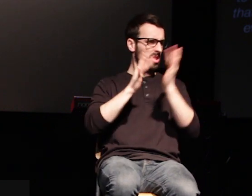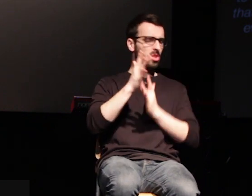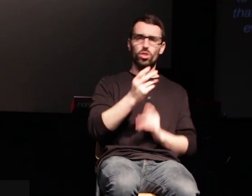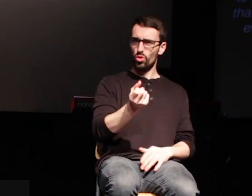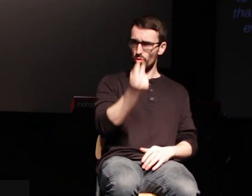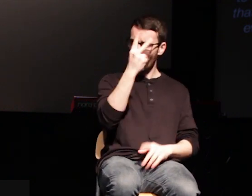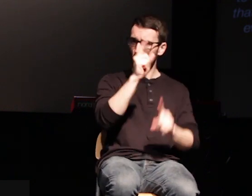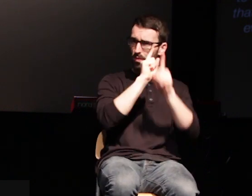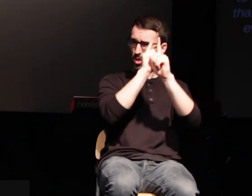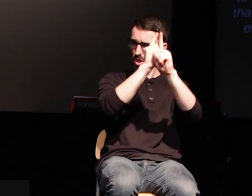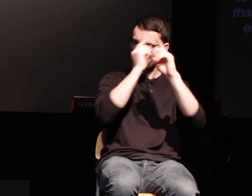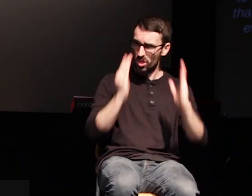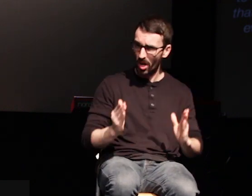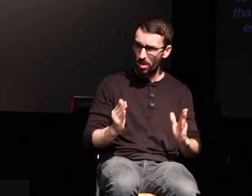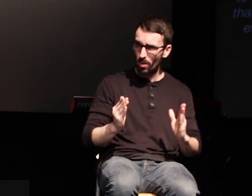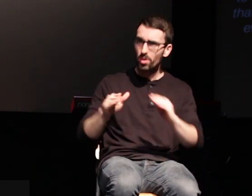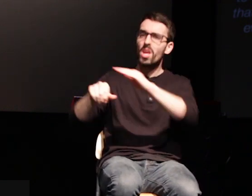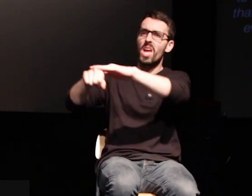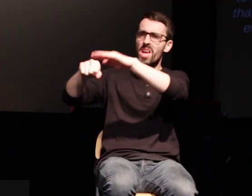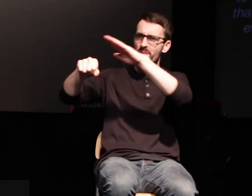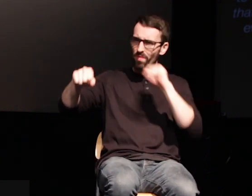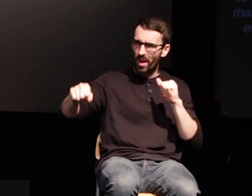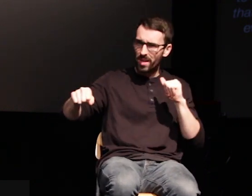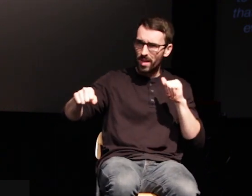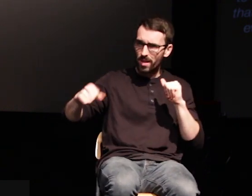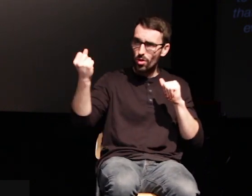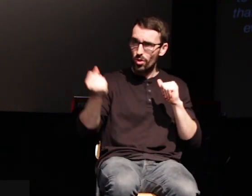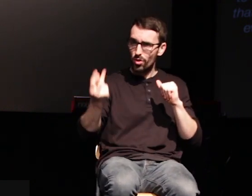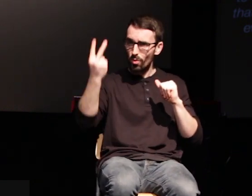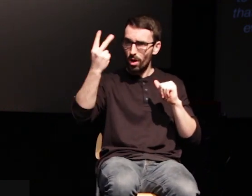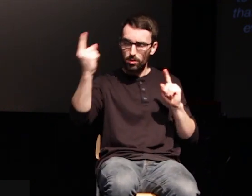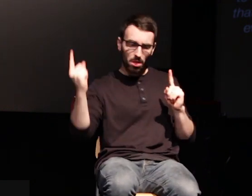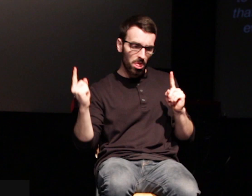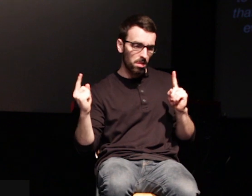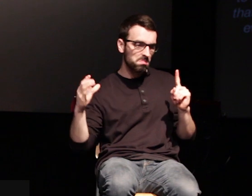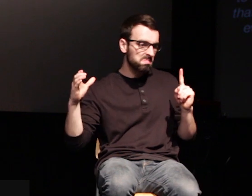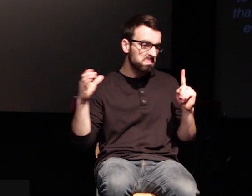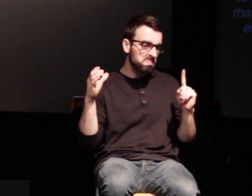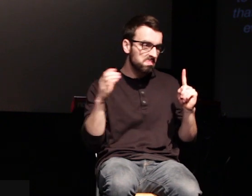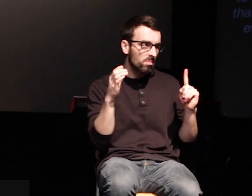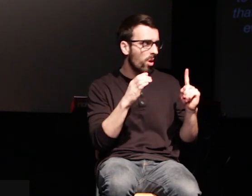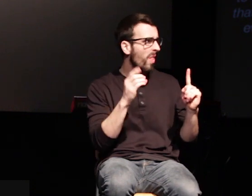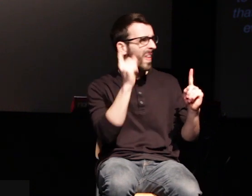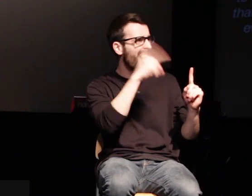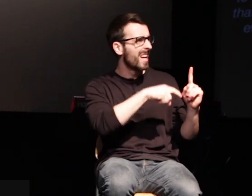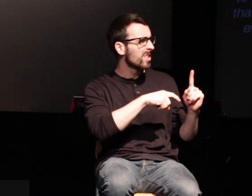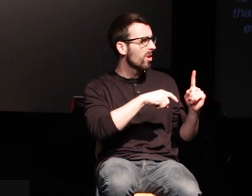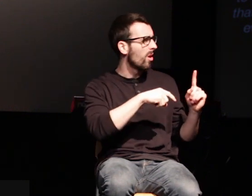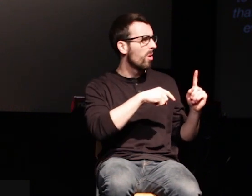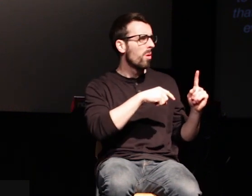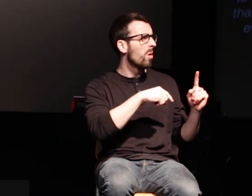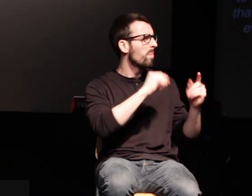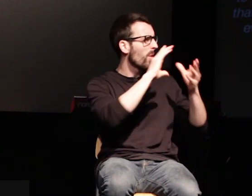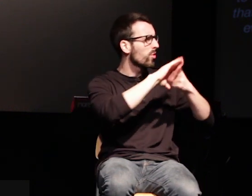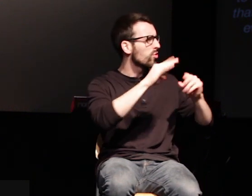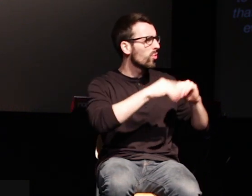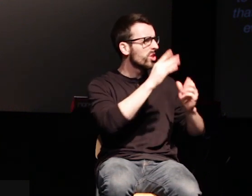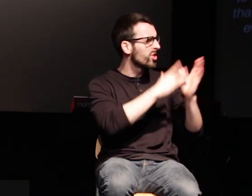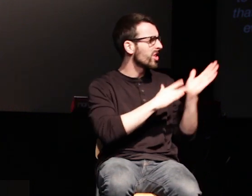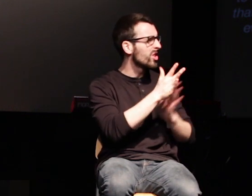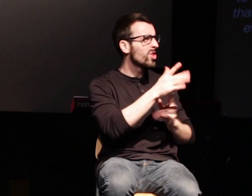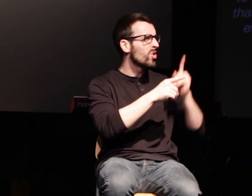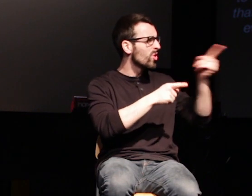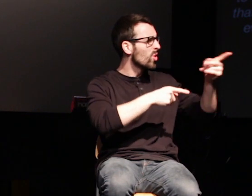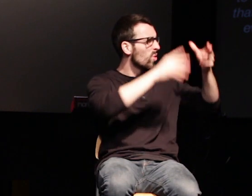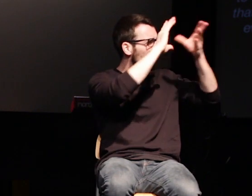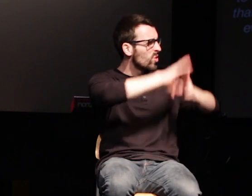shoulder and invited them along, the 12 come up to him and the others around him, and they asked him about the parables. Jesus, when you say these things